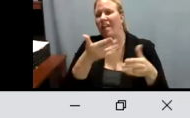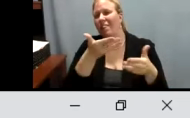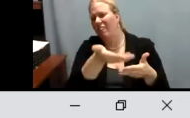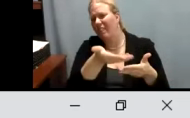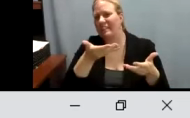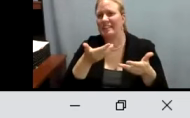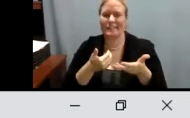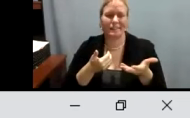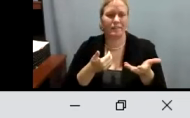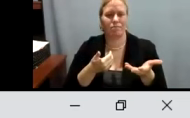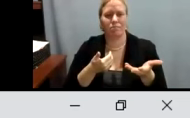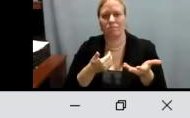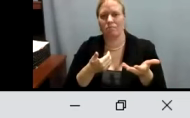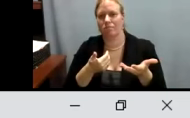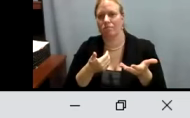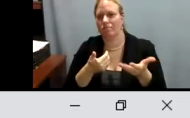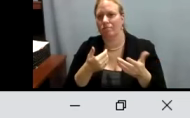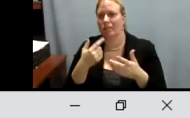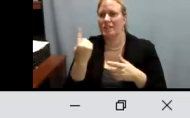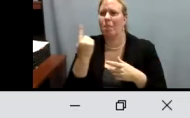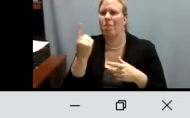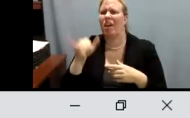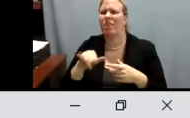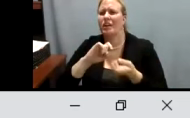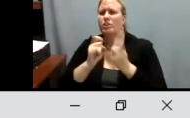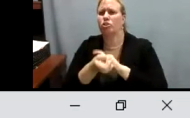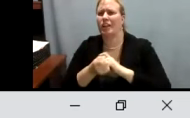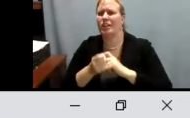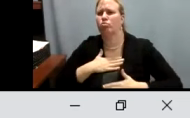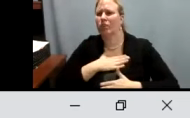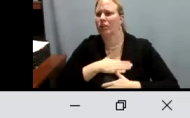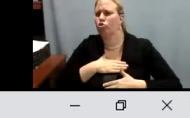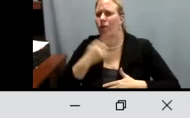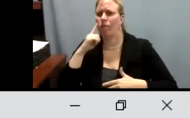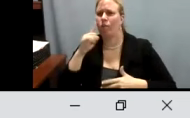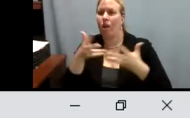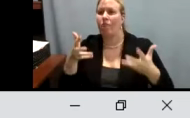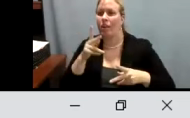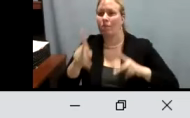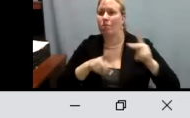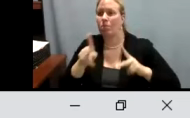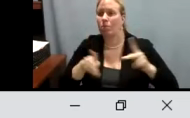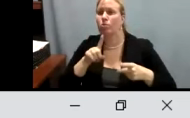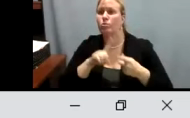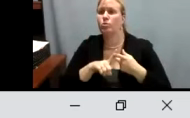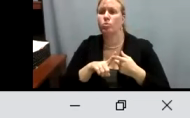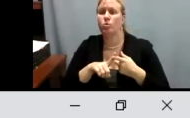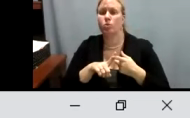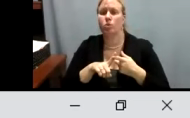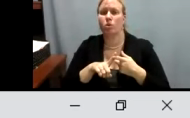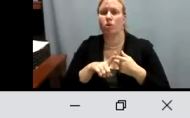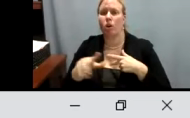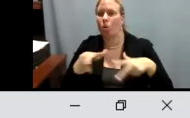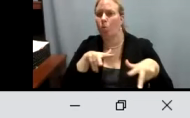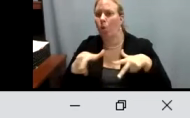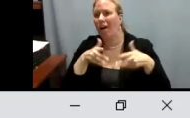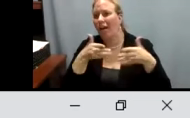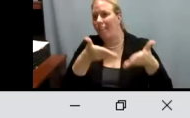what's changed that has been enjoyable for a lot of people to walk in a way that's safe.